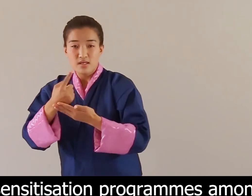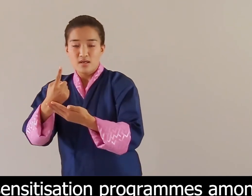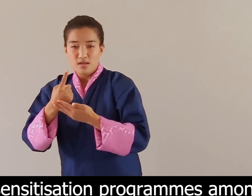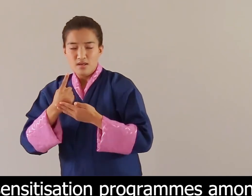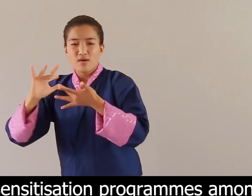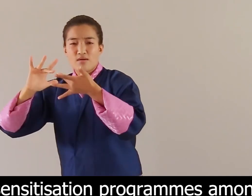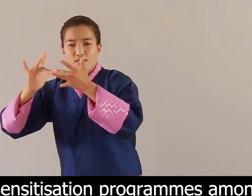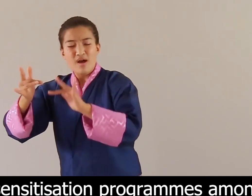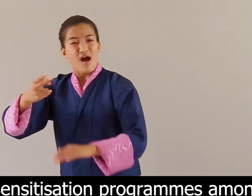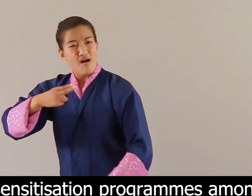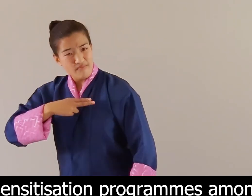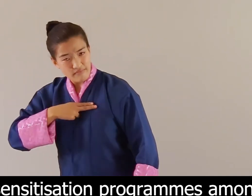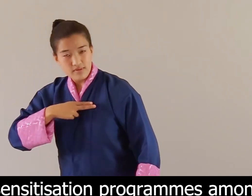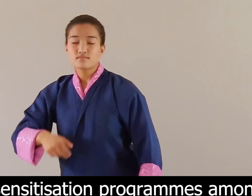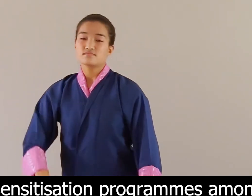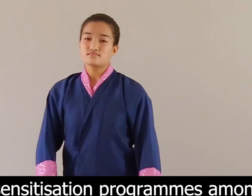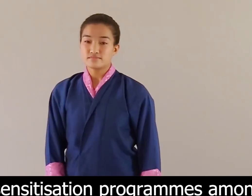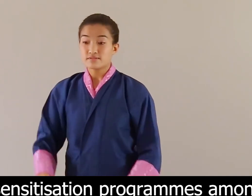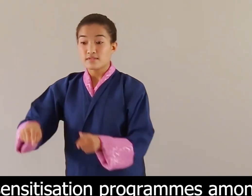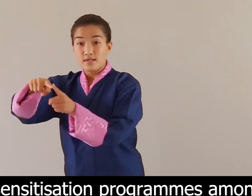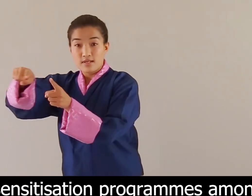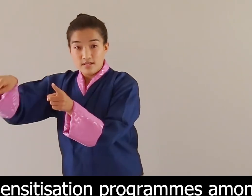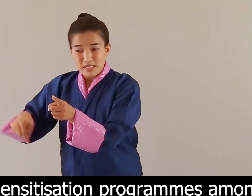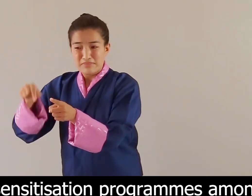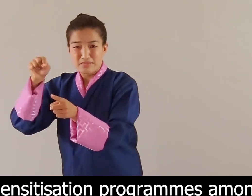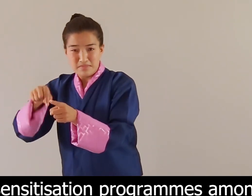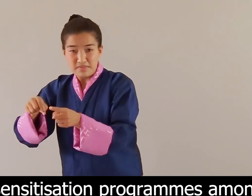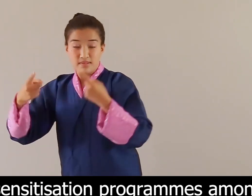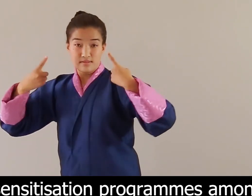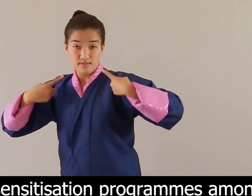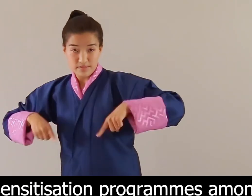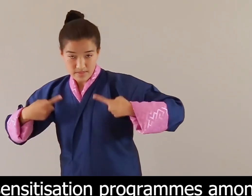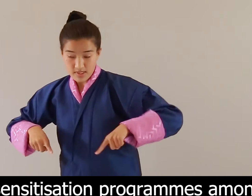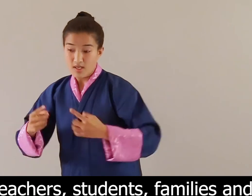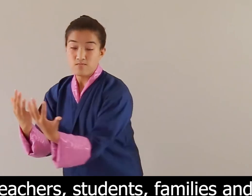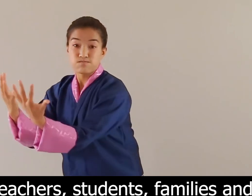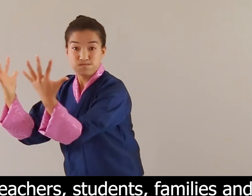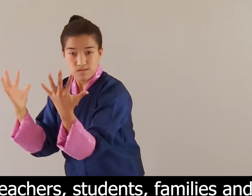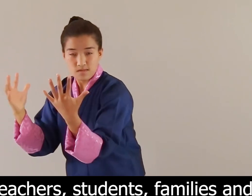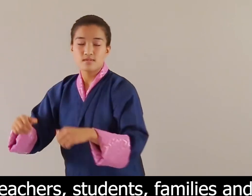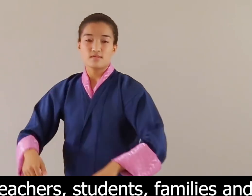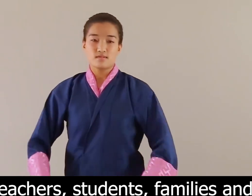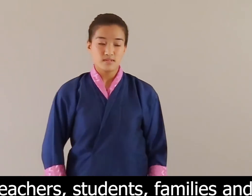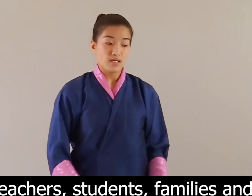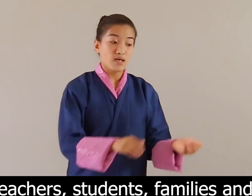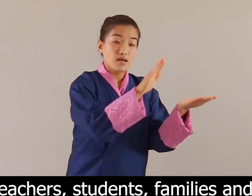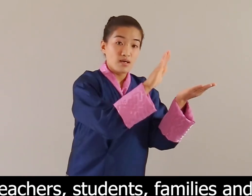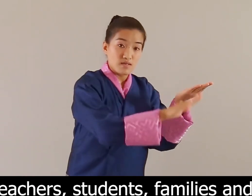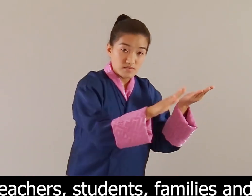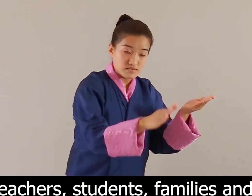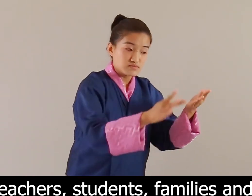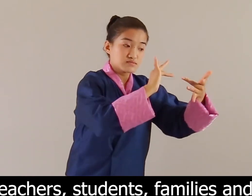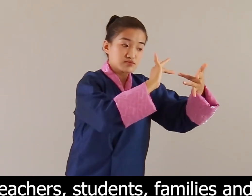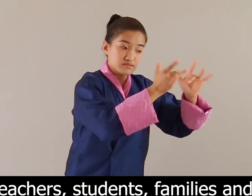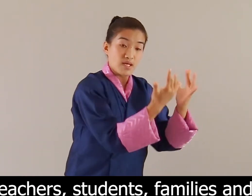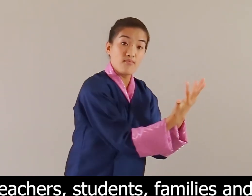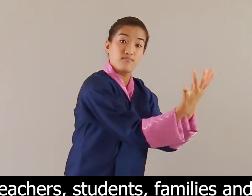and sensitization programs among all teachers, students,